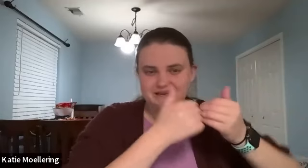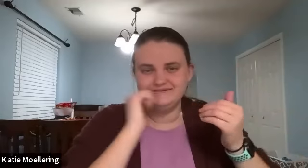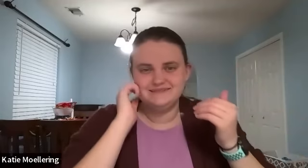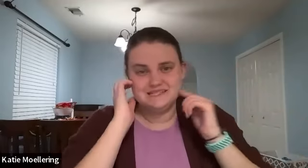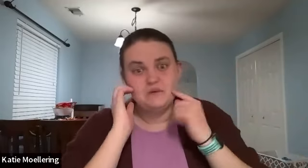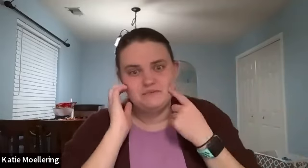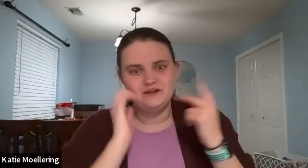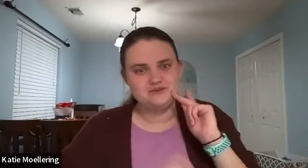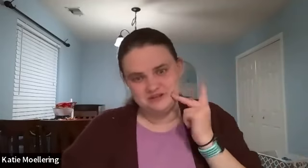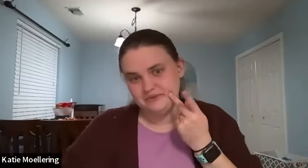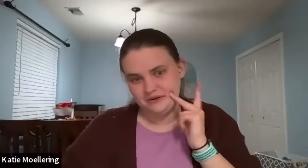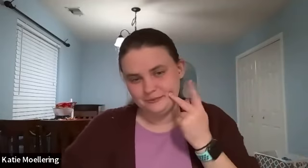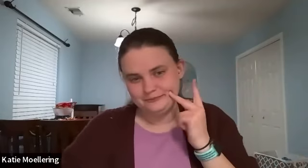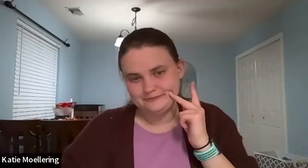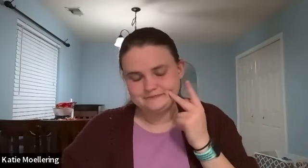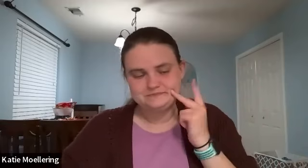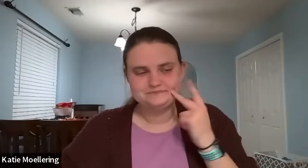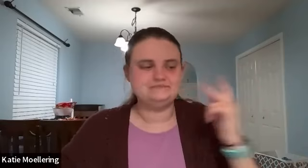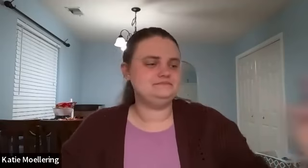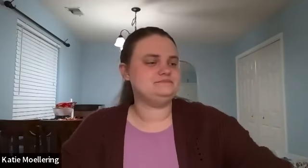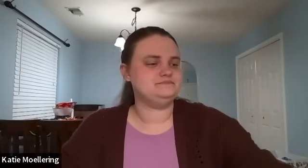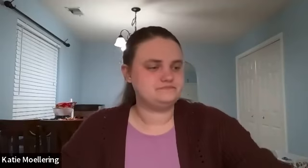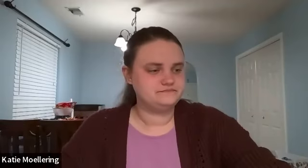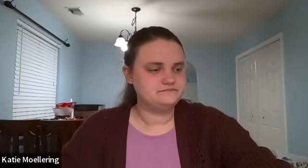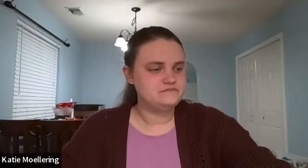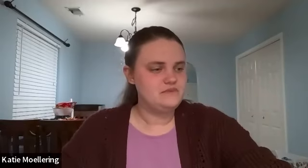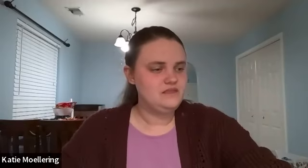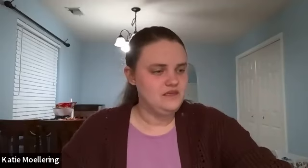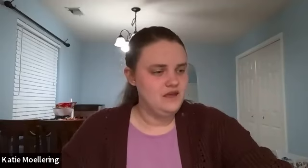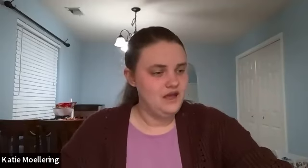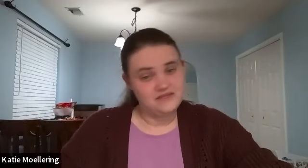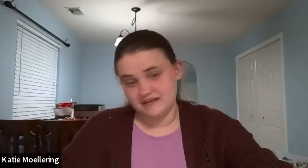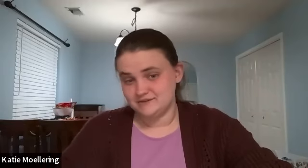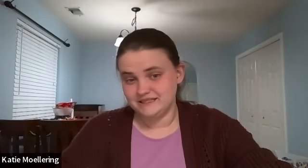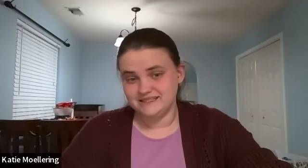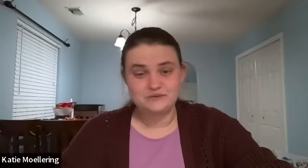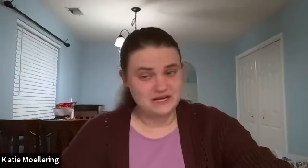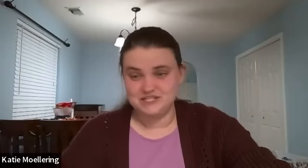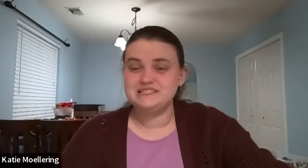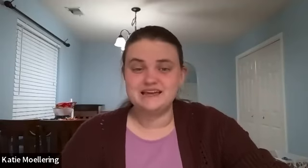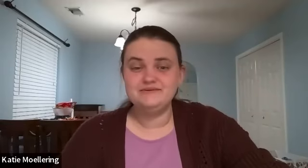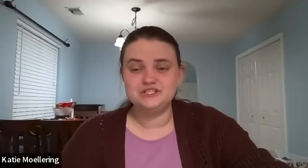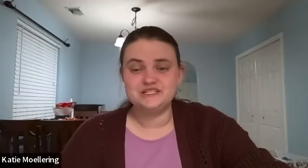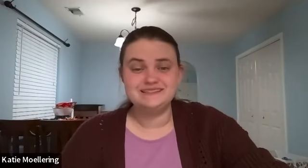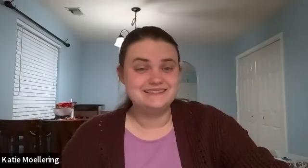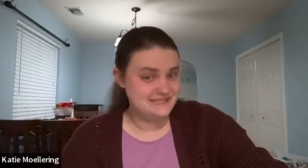between sour and pickle, so I do pickle. The next one is the one I just said, which is